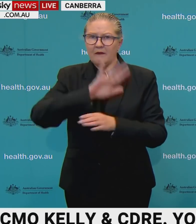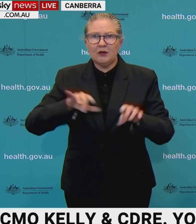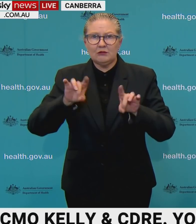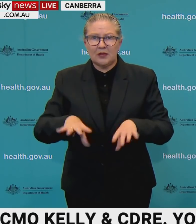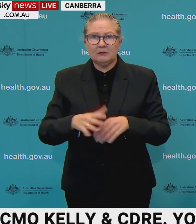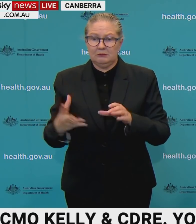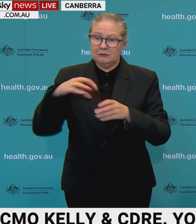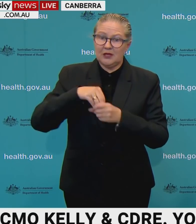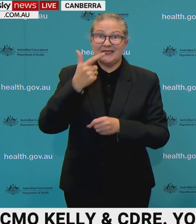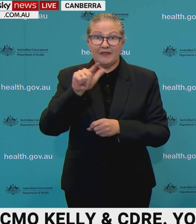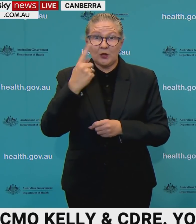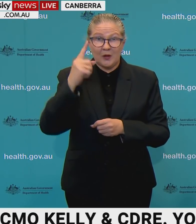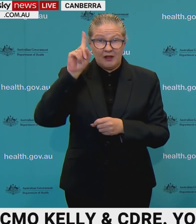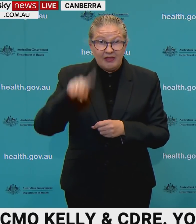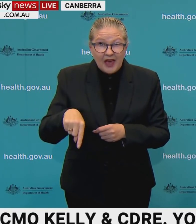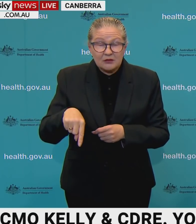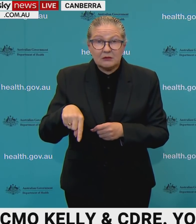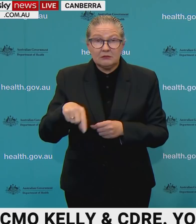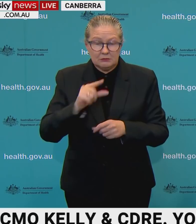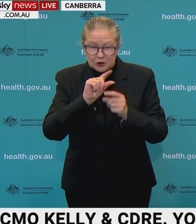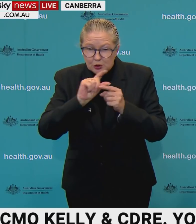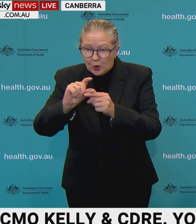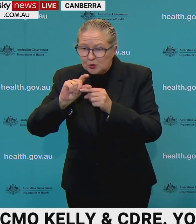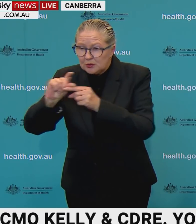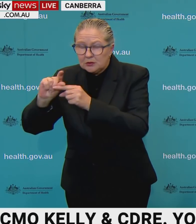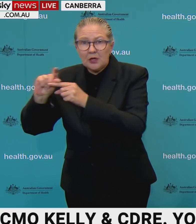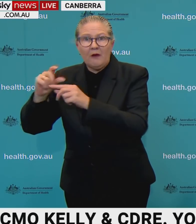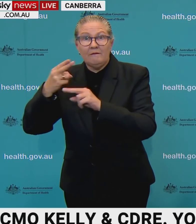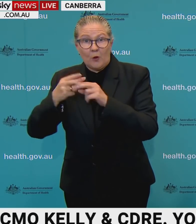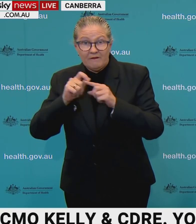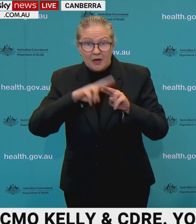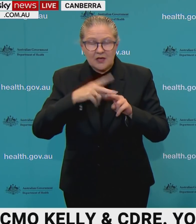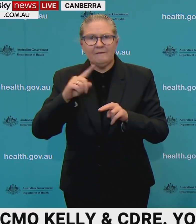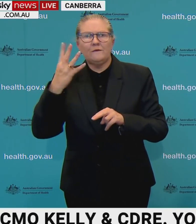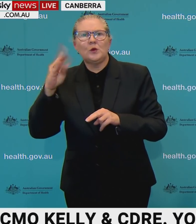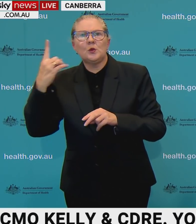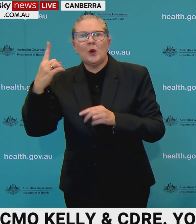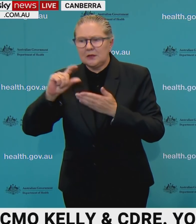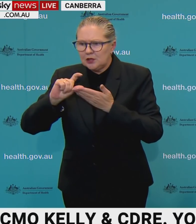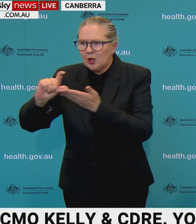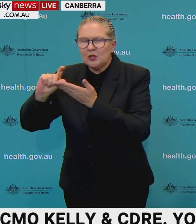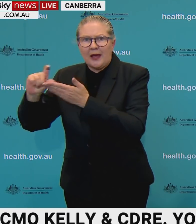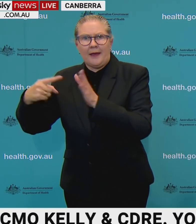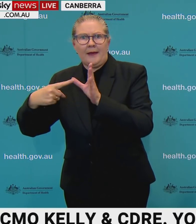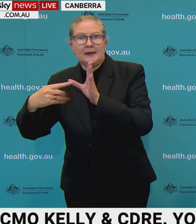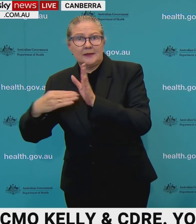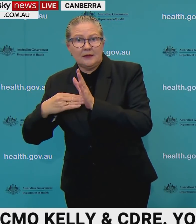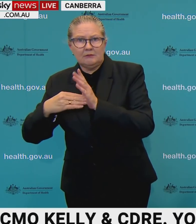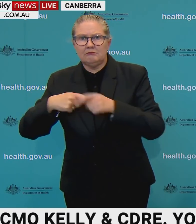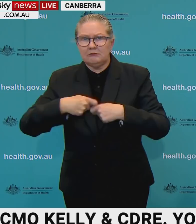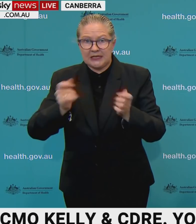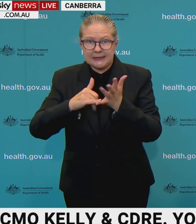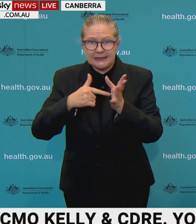include 71,370 doses of Pfizer vaccine and 41,000 doses of AstraZeneca vaccine to state